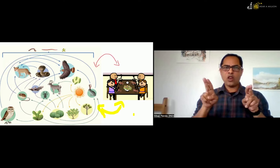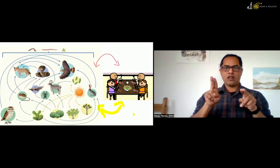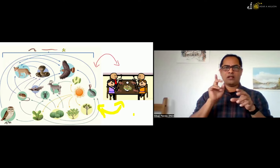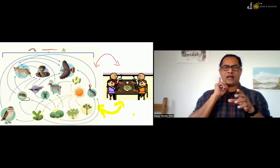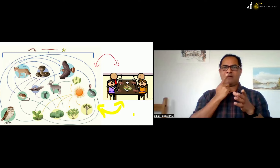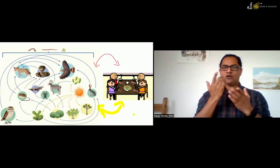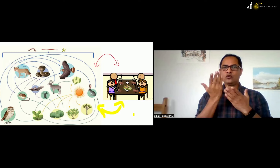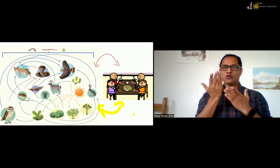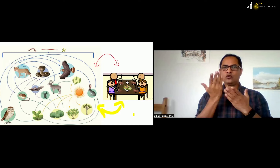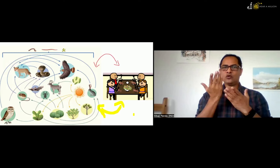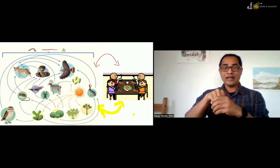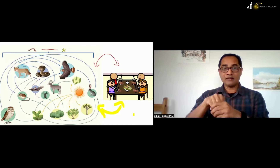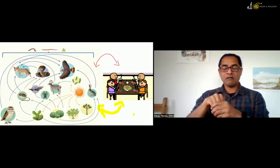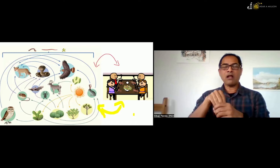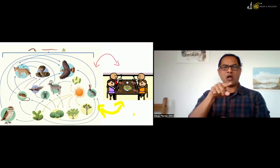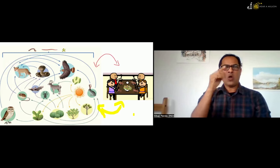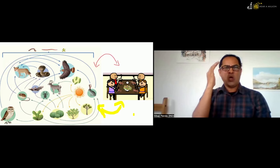examples.